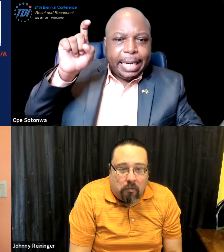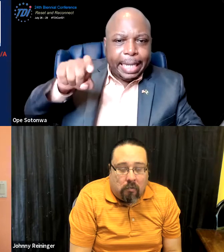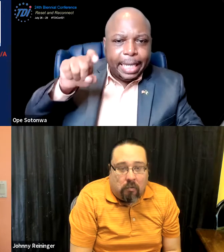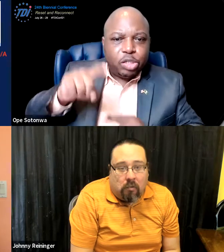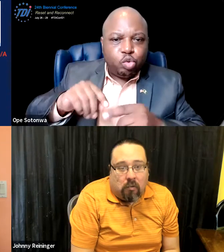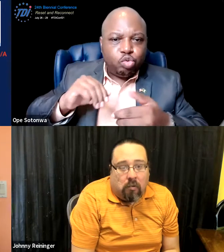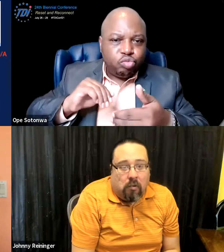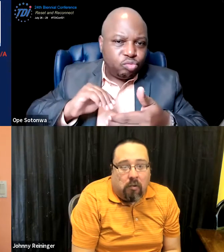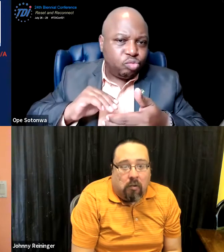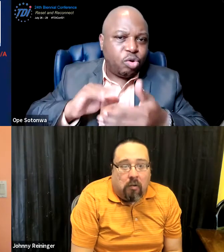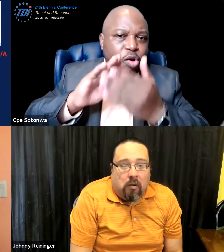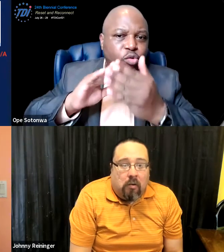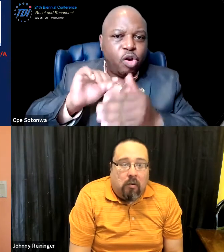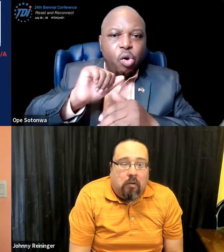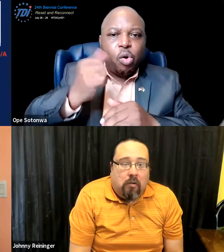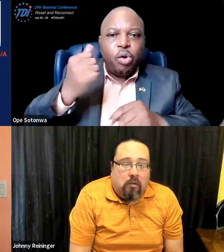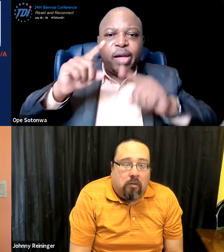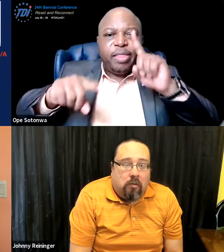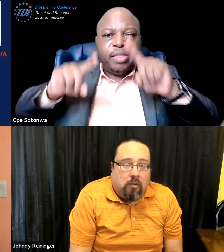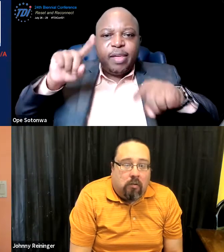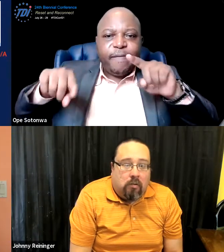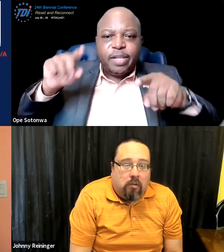So Dana says,